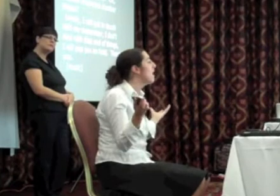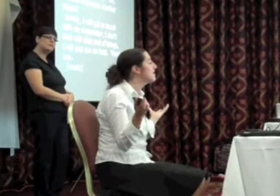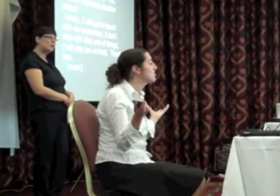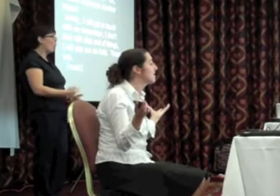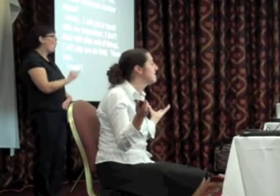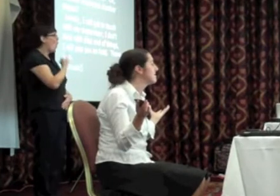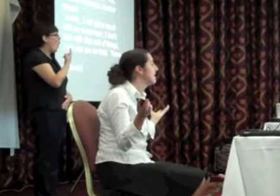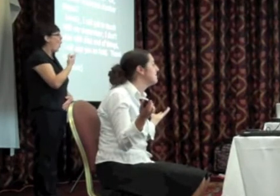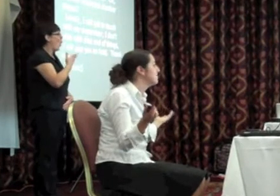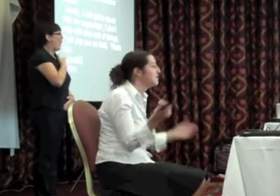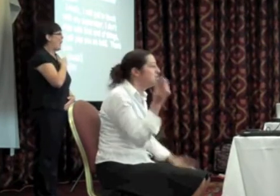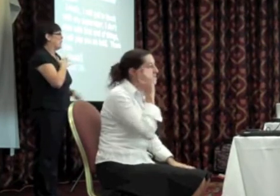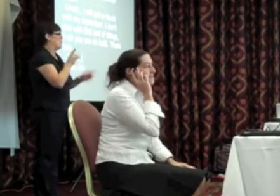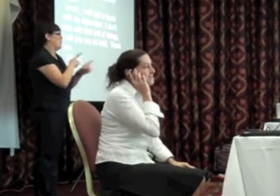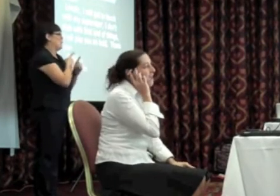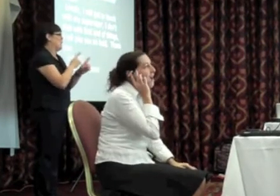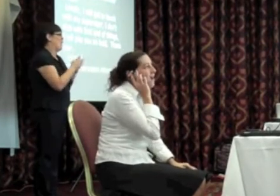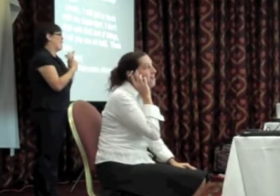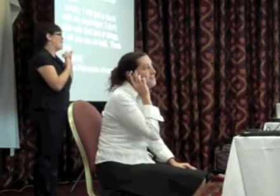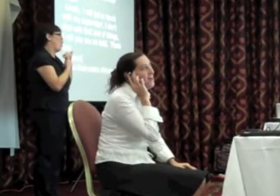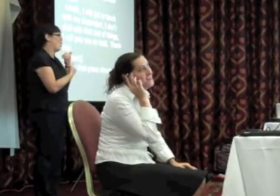Who likes green sleeves?